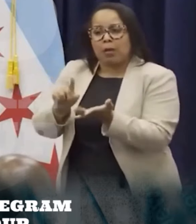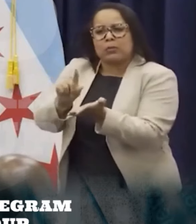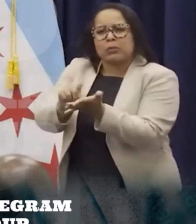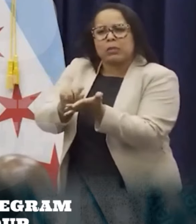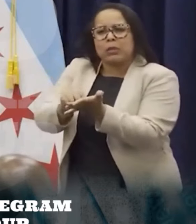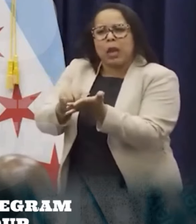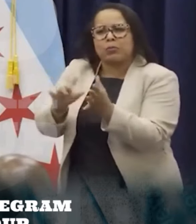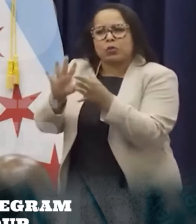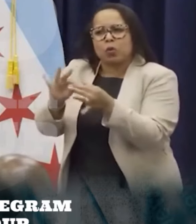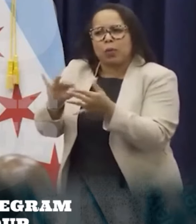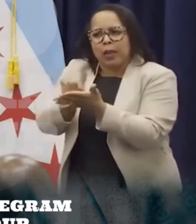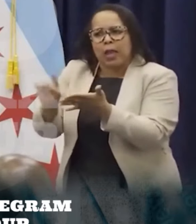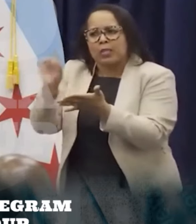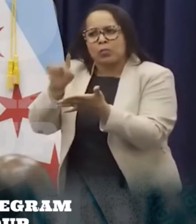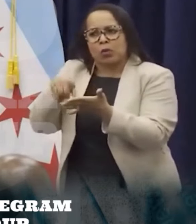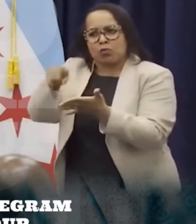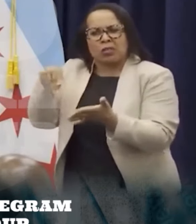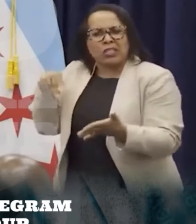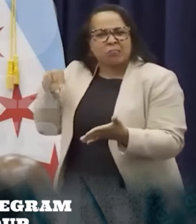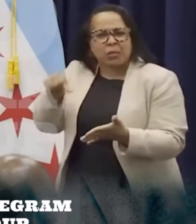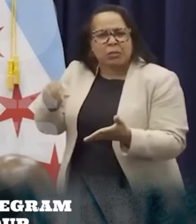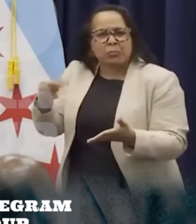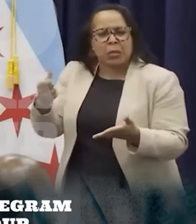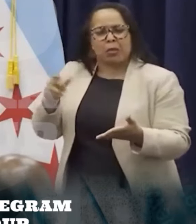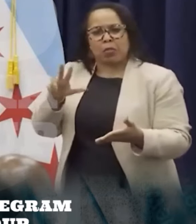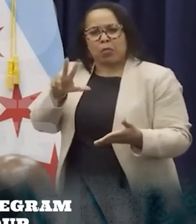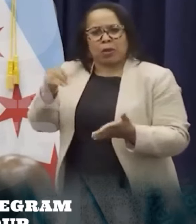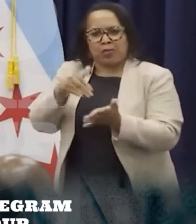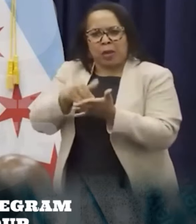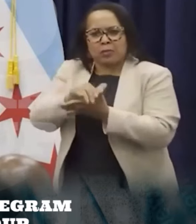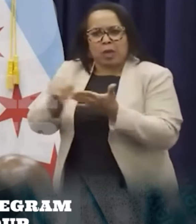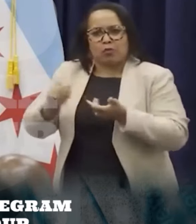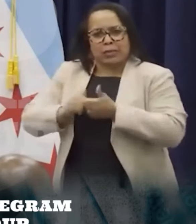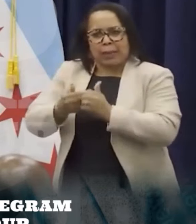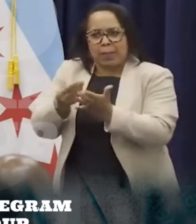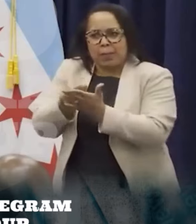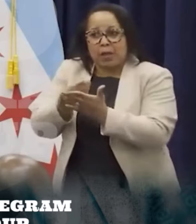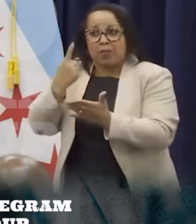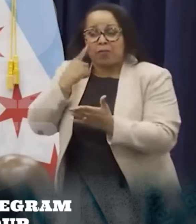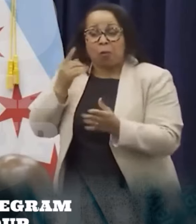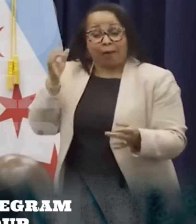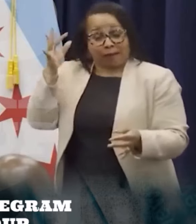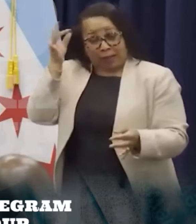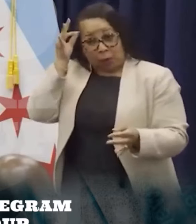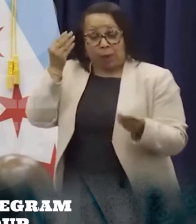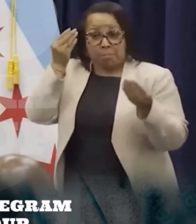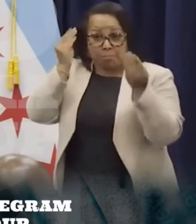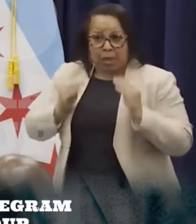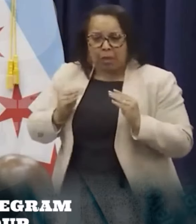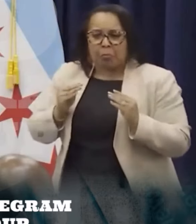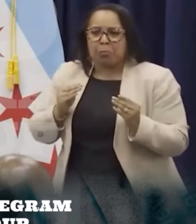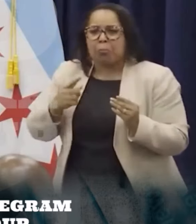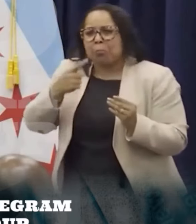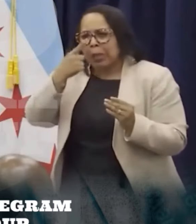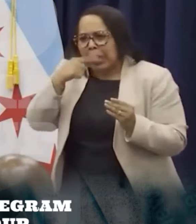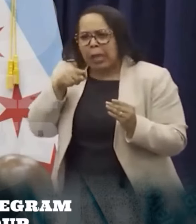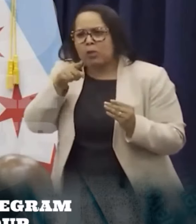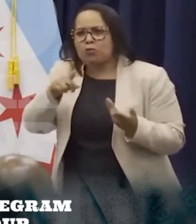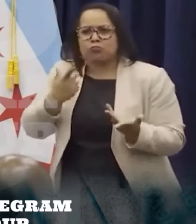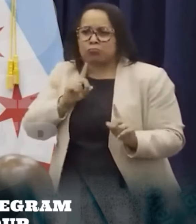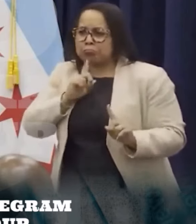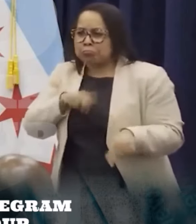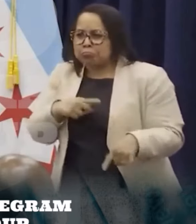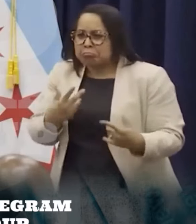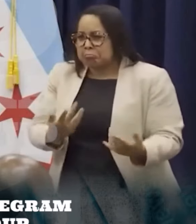story last week about your spending of $30,000 from your campaign fund for hair and makeup. Can you respond to